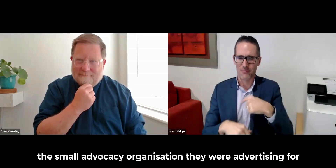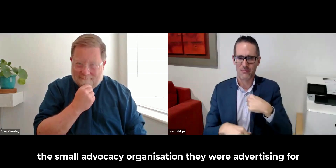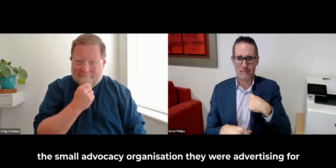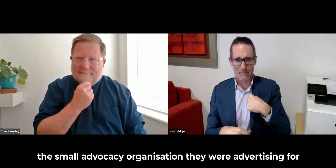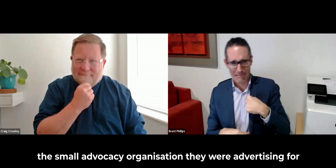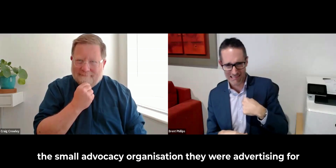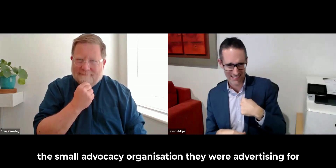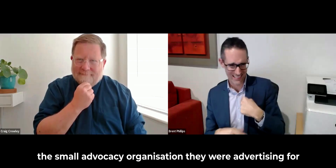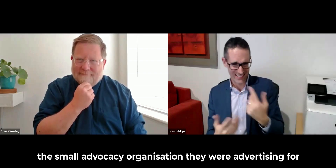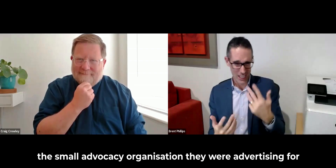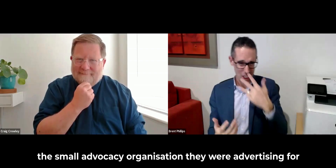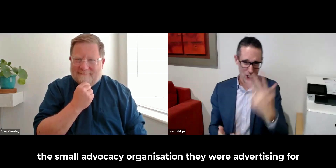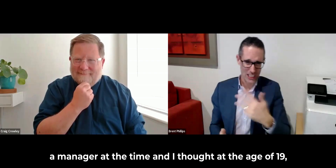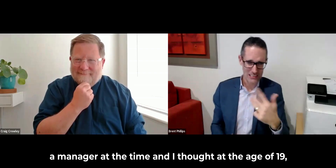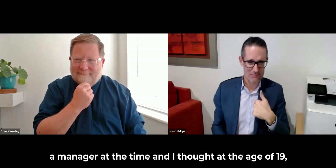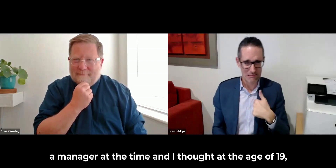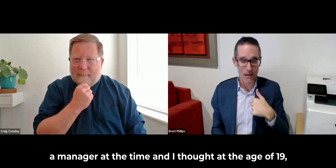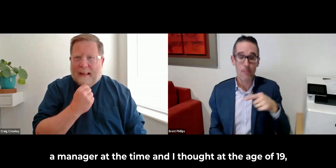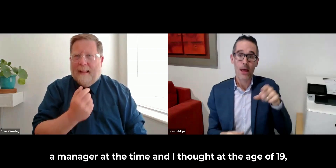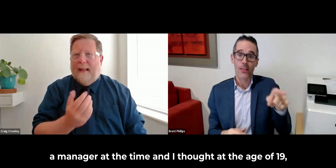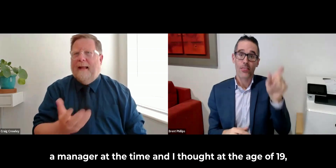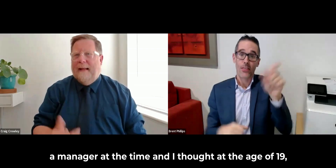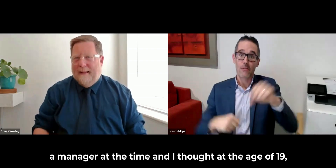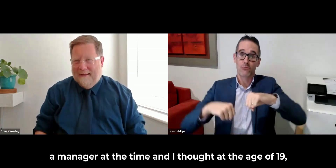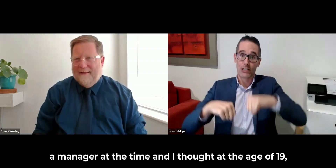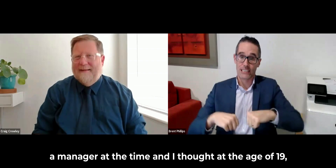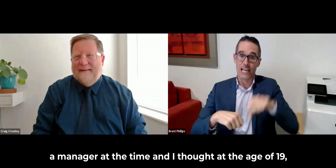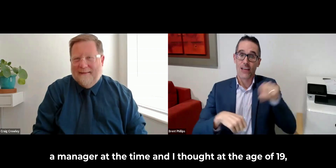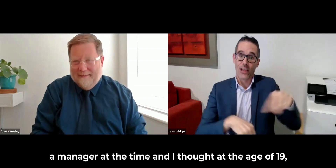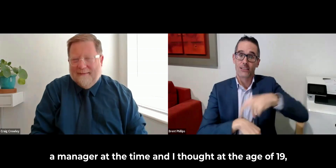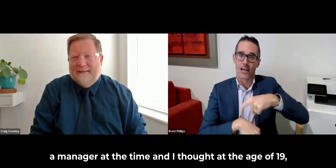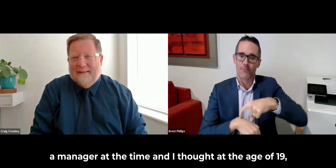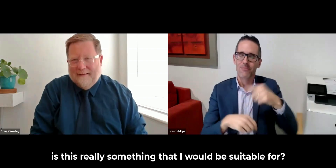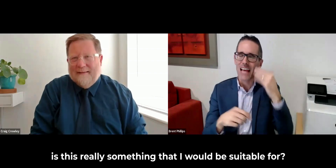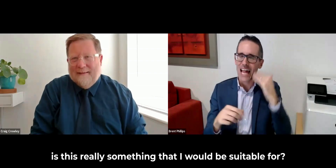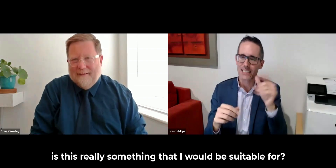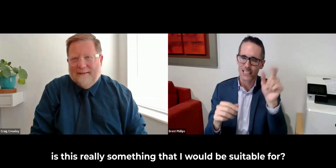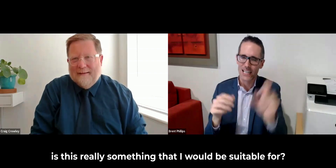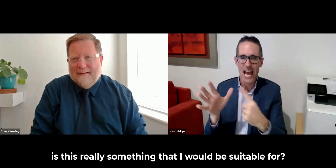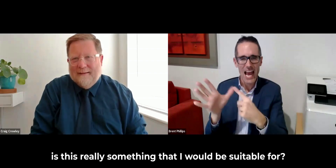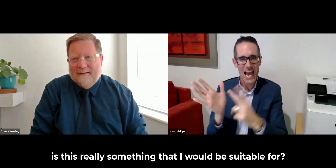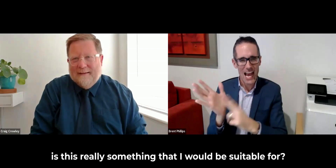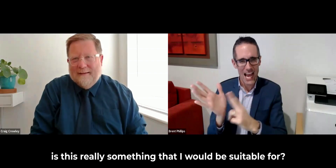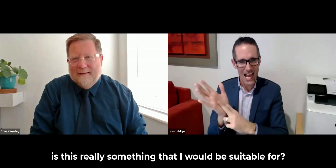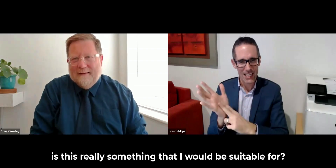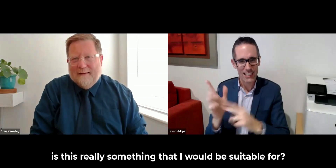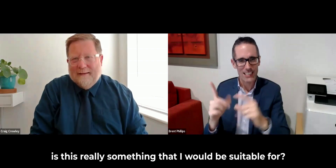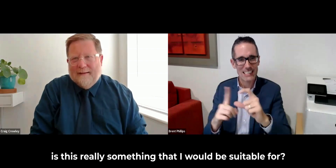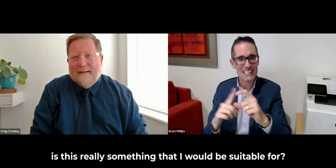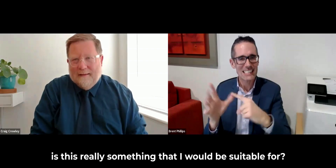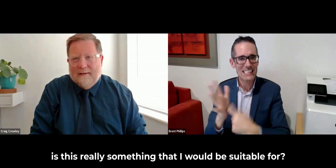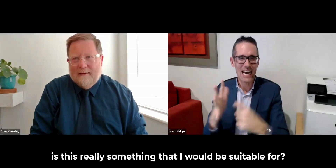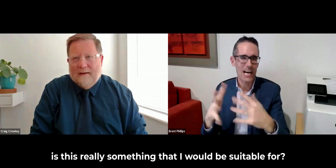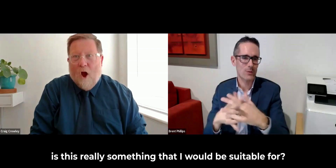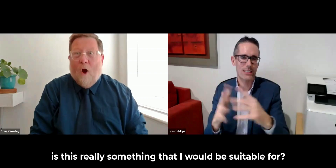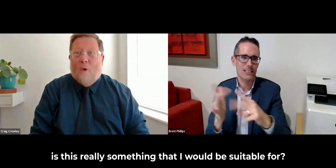organisation, they were advertising for a manager at the time. And I thought, at the age of 19, is this really something that I would be suitable for?